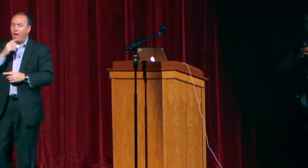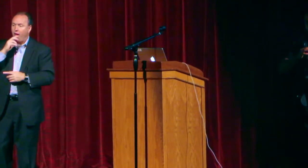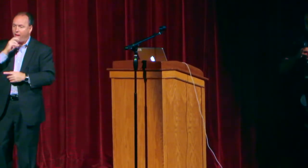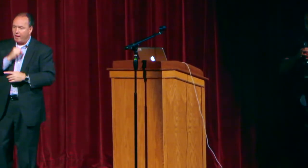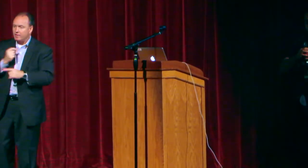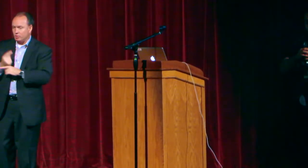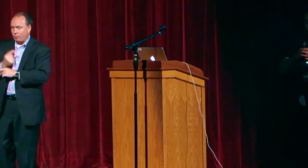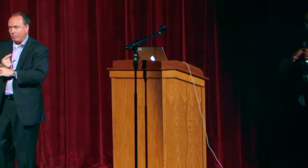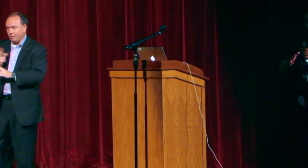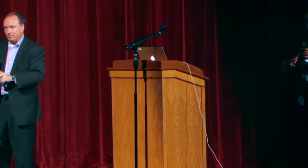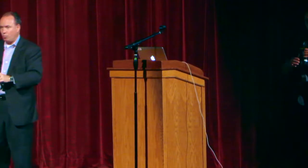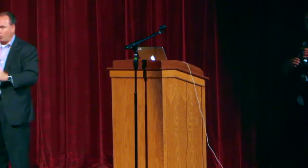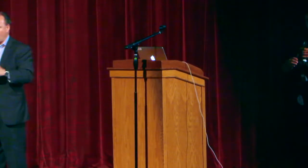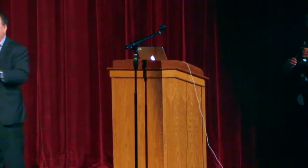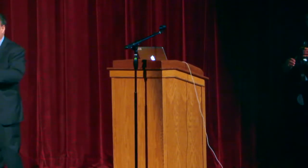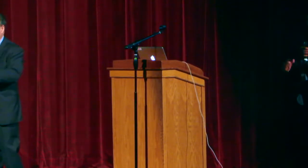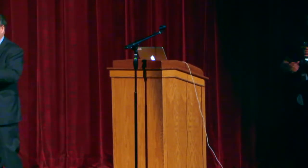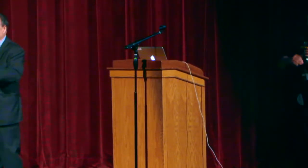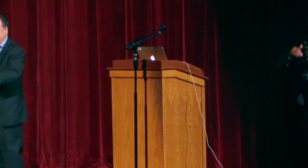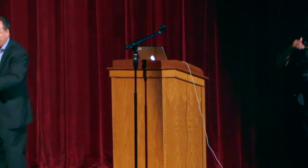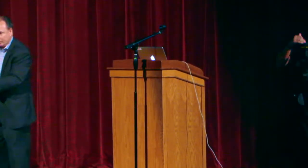appropriate. We don't want to